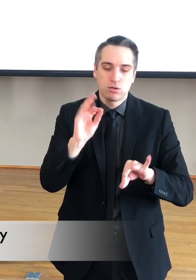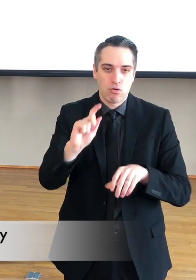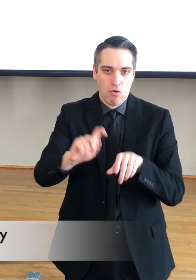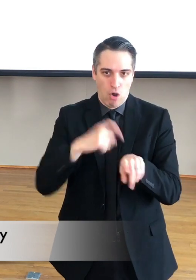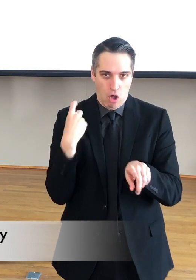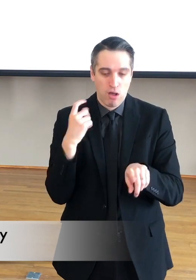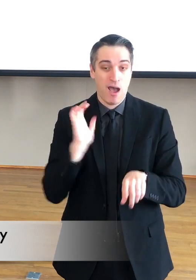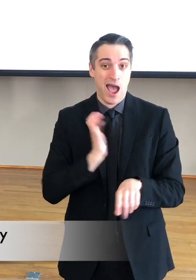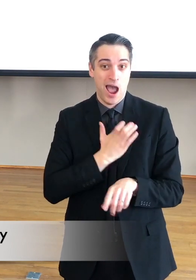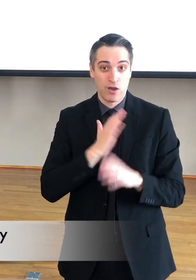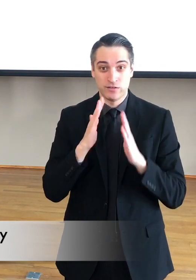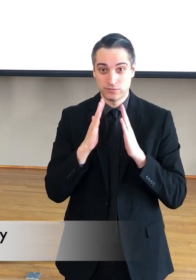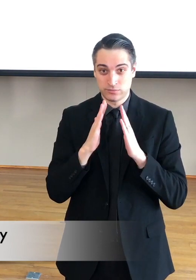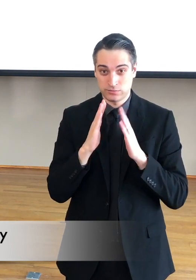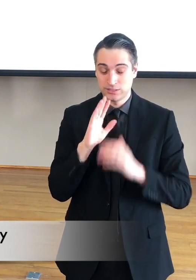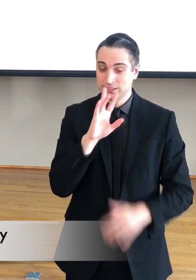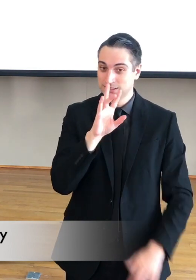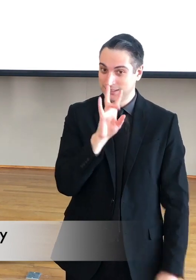is